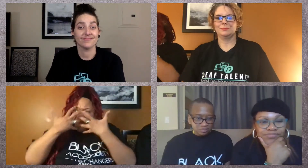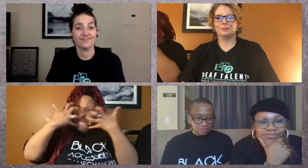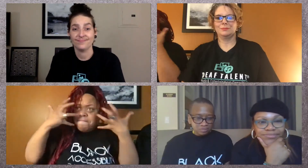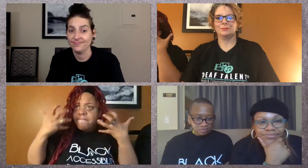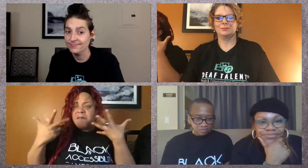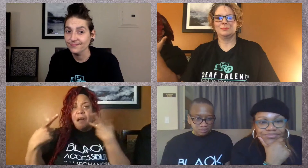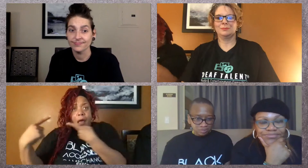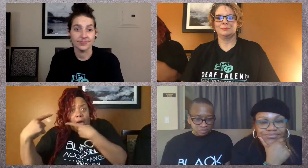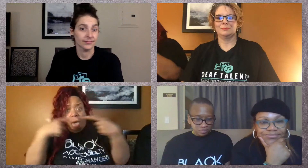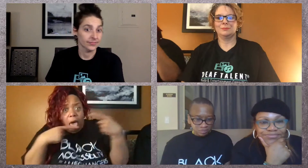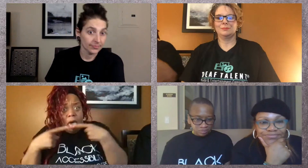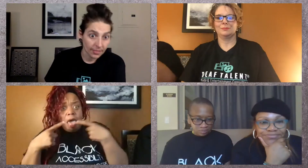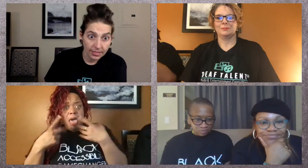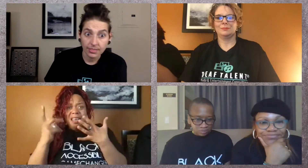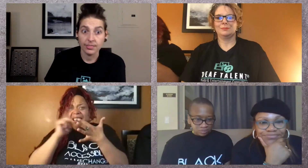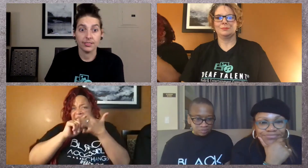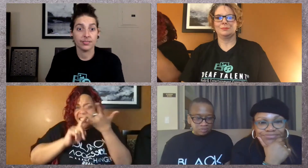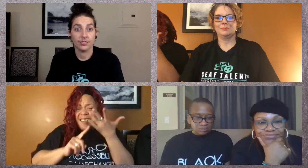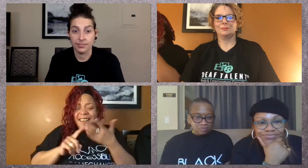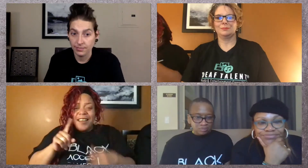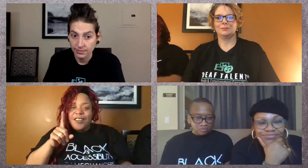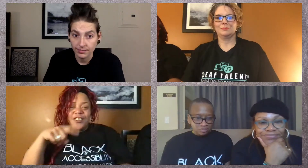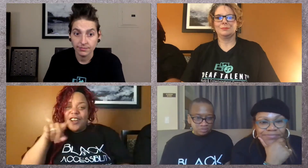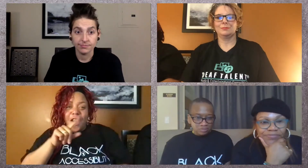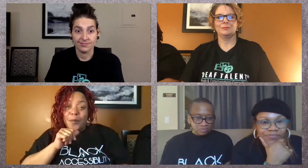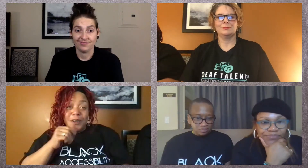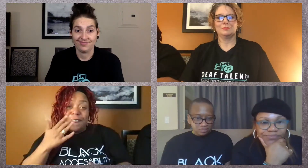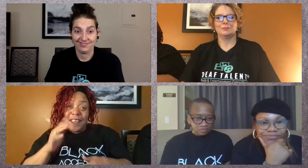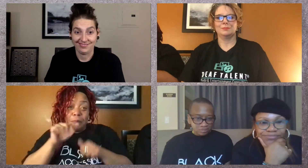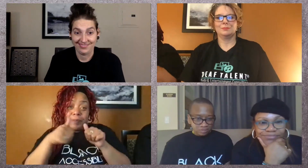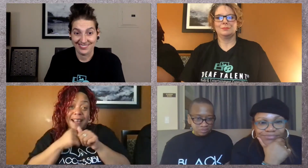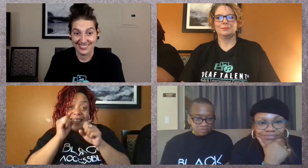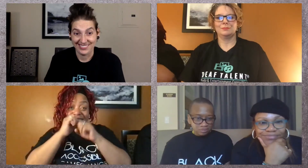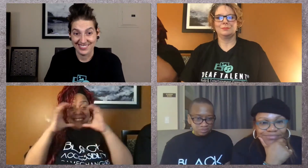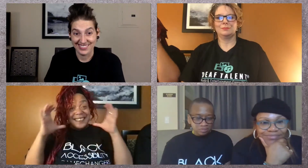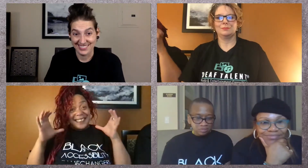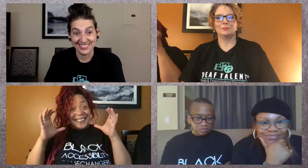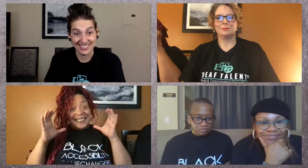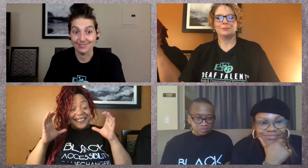Yeah, we've been through the frustrations, the heartbreak, the angers, the struggles.